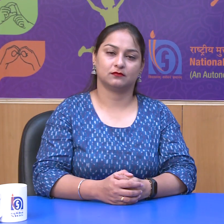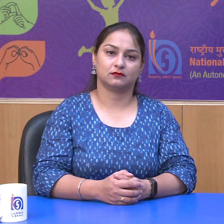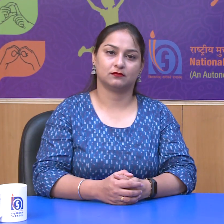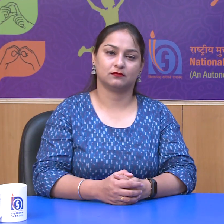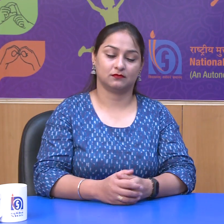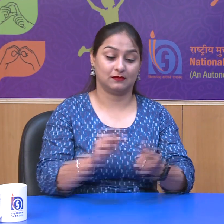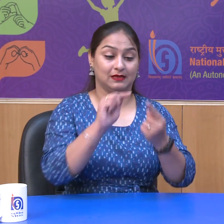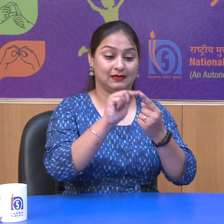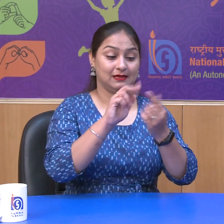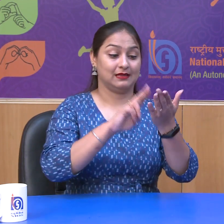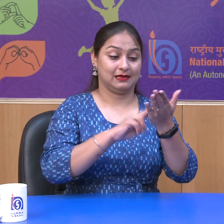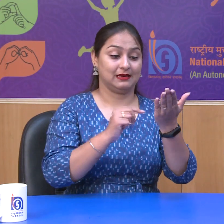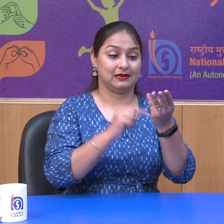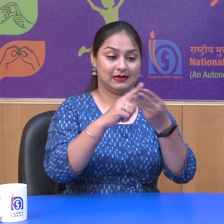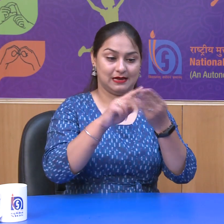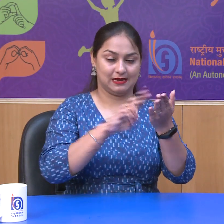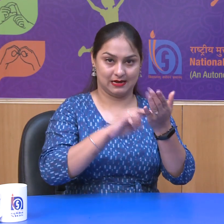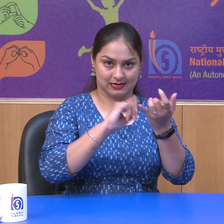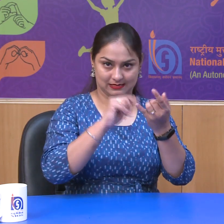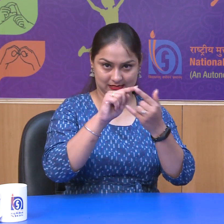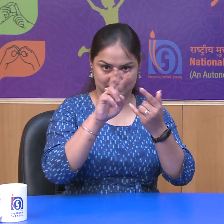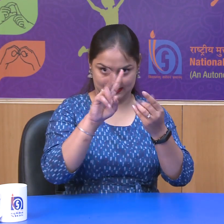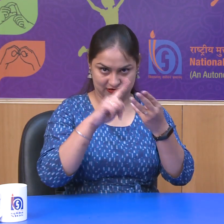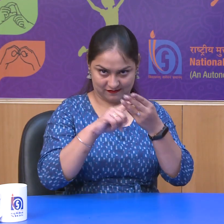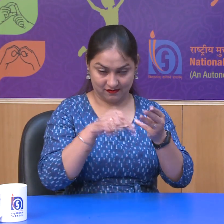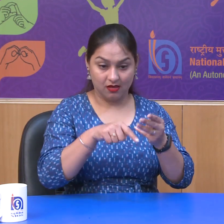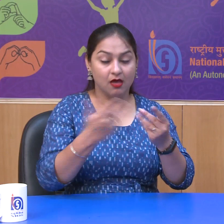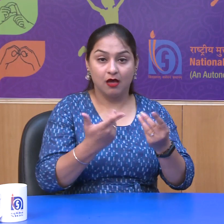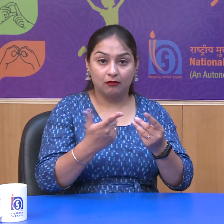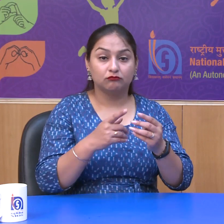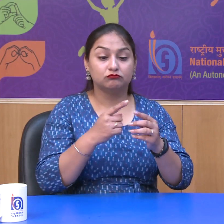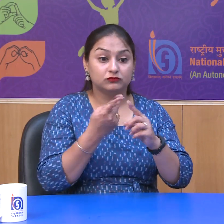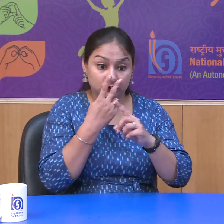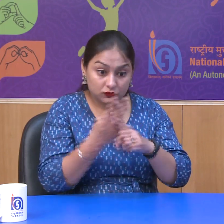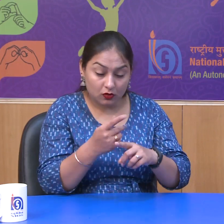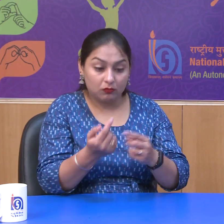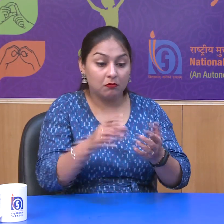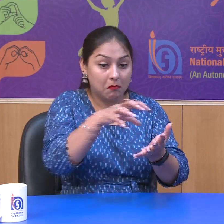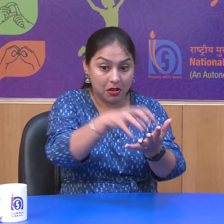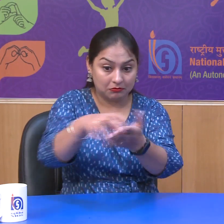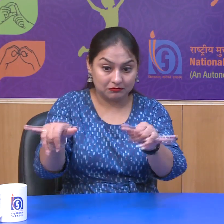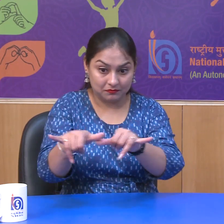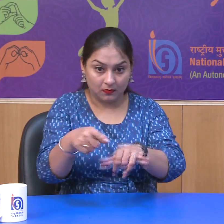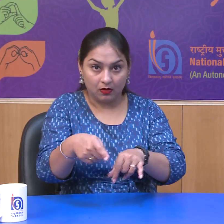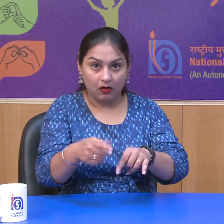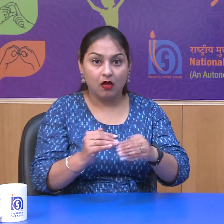Intensive farming records high production per unit of land.